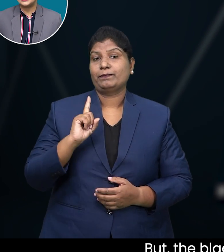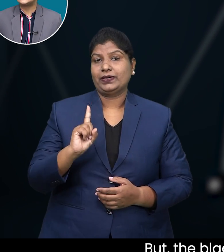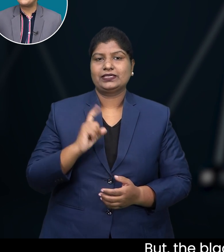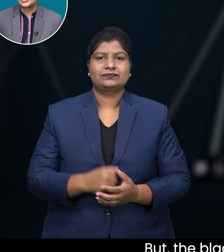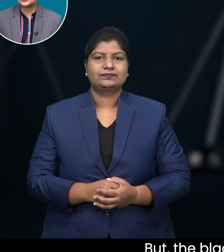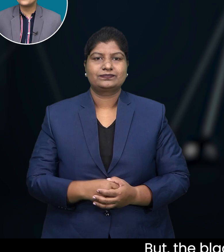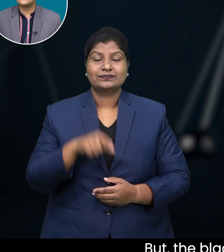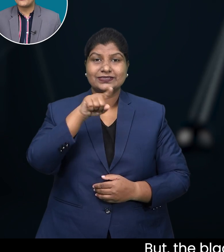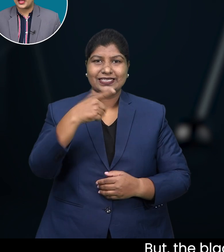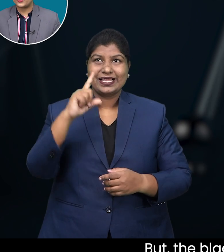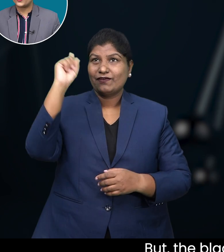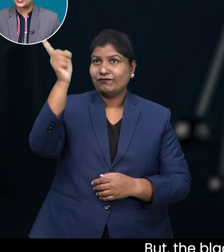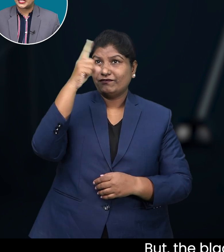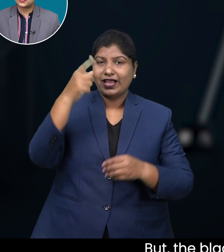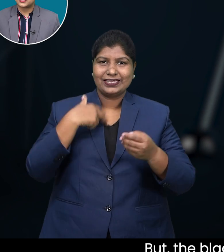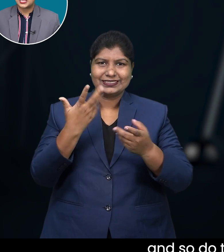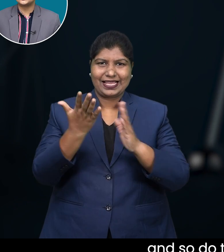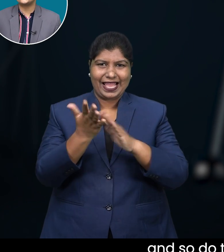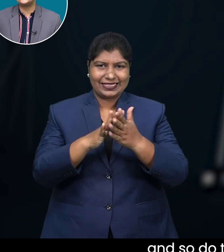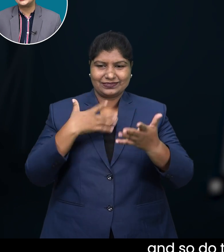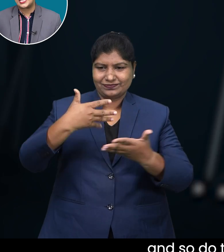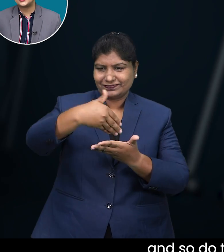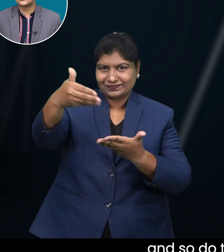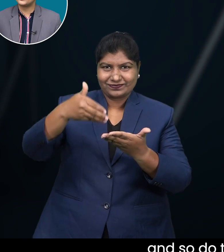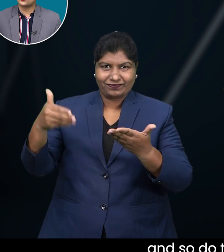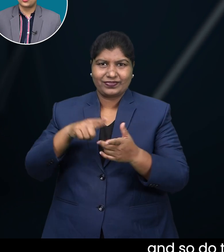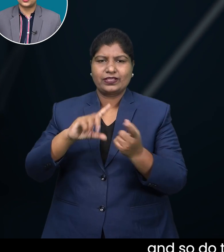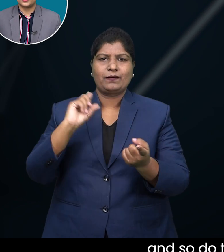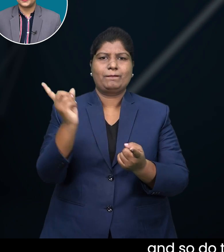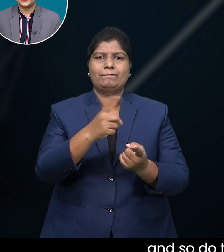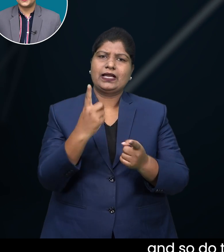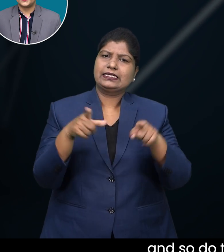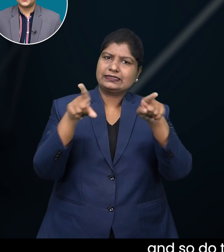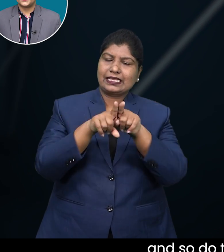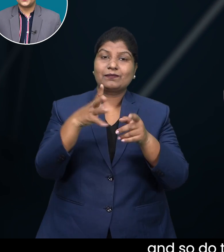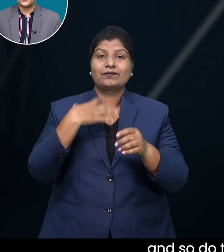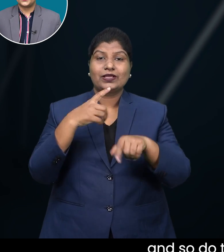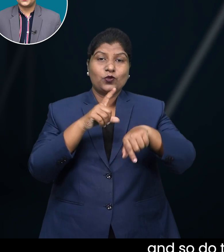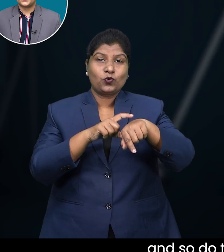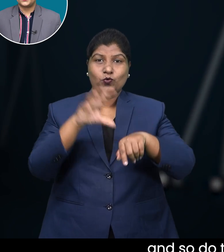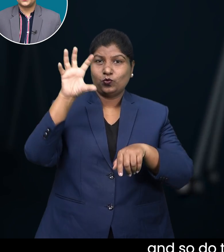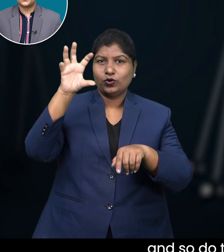but the blades of the fan rotate and so do the hands of a clock.